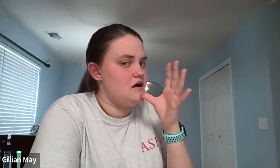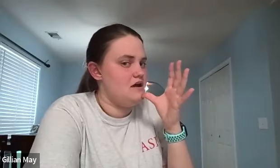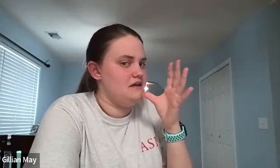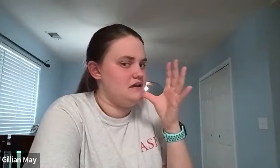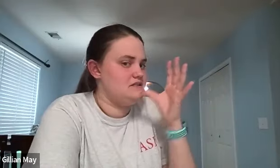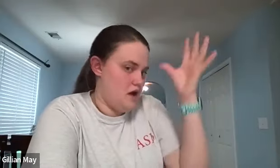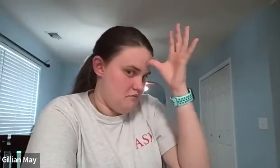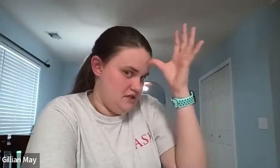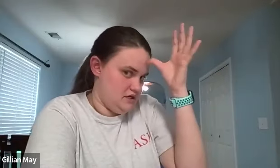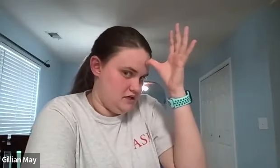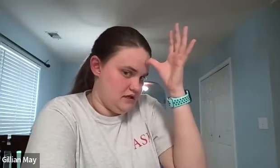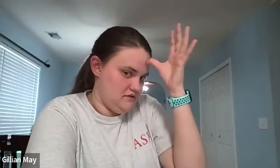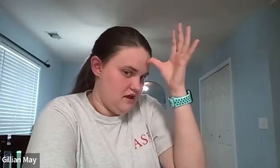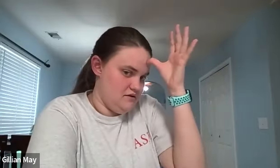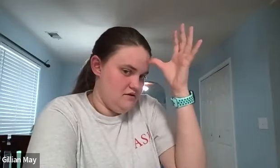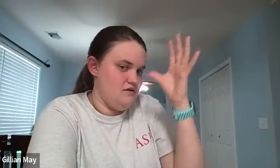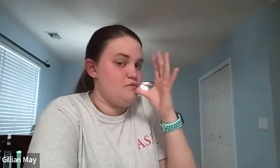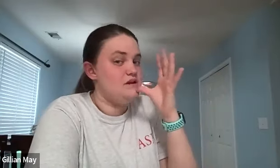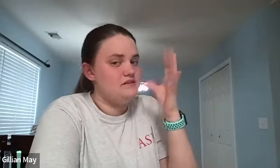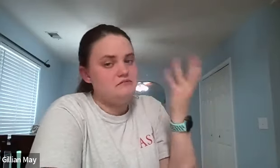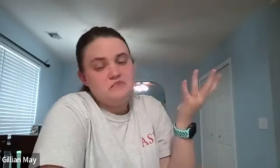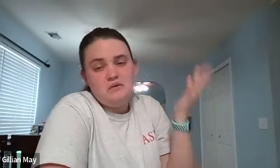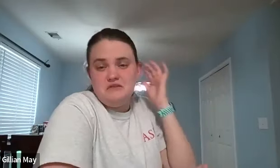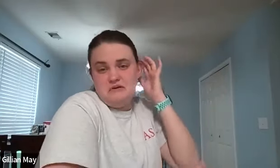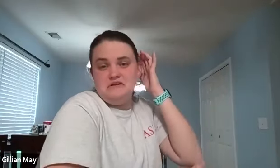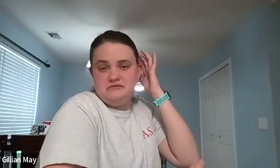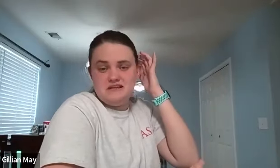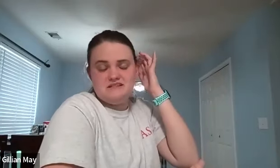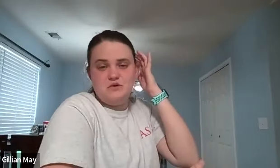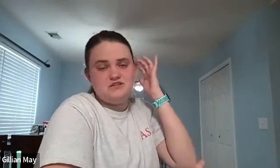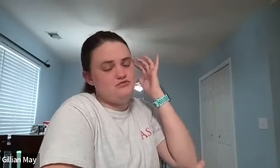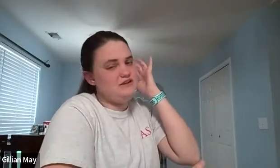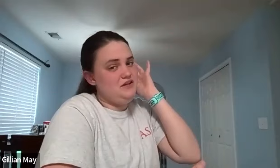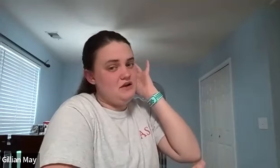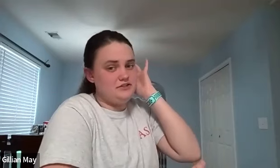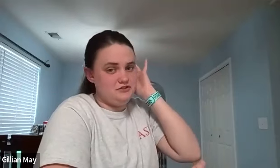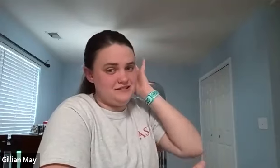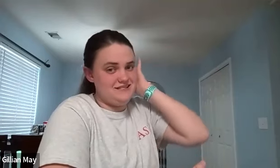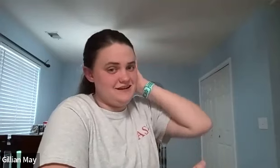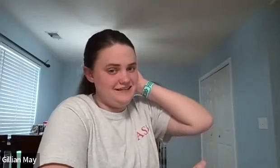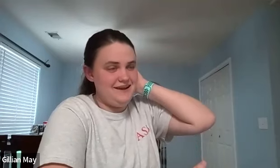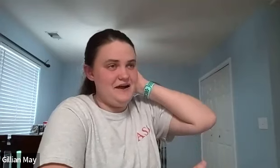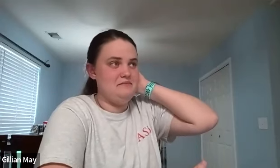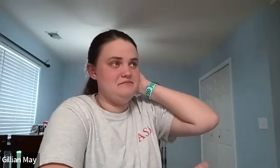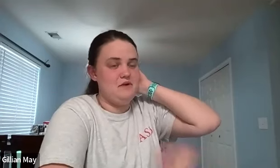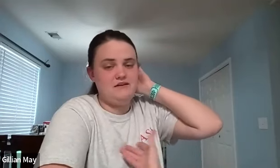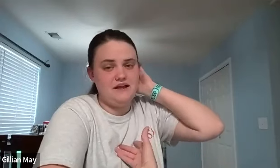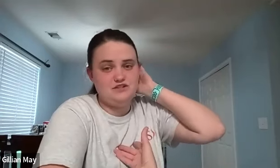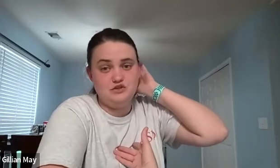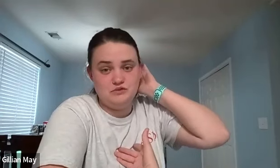it and kids copy it like that. One of the really cute things is watching really young children signing. I'm not gonna lie, it's super